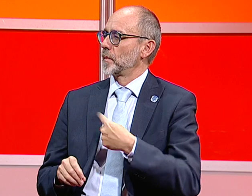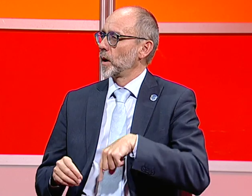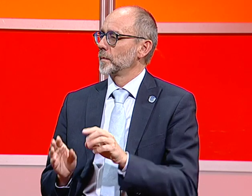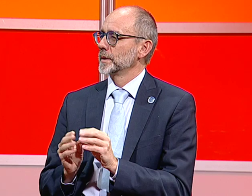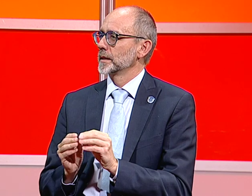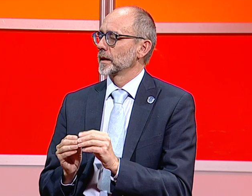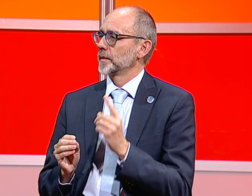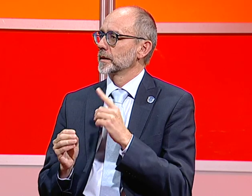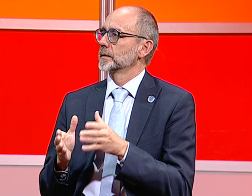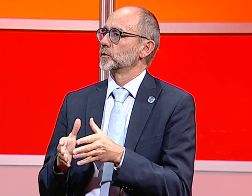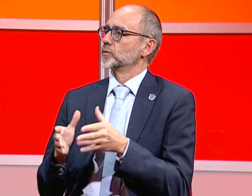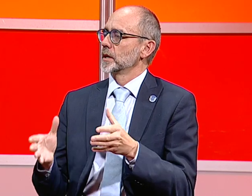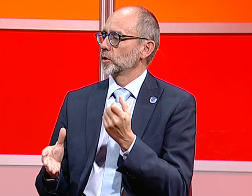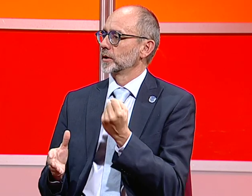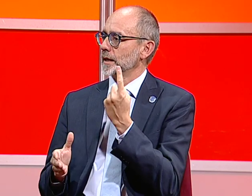in Namibia as well. And I think our